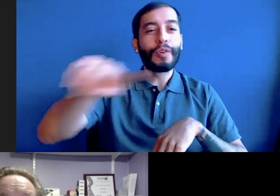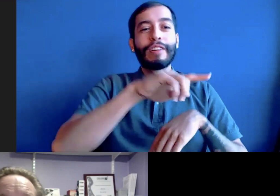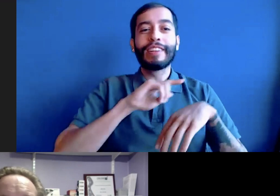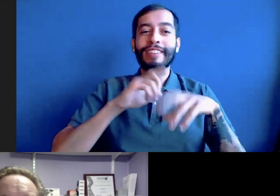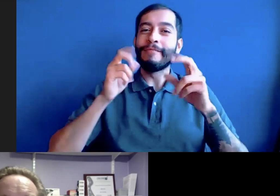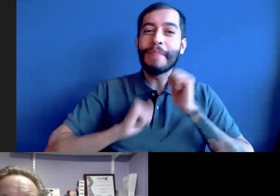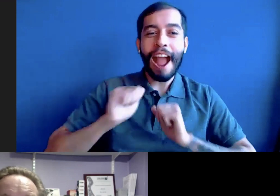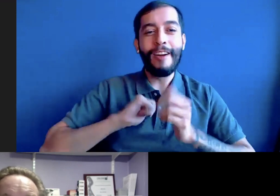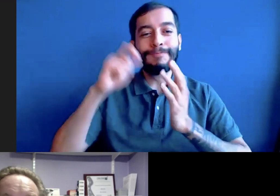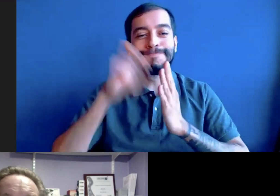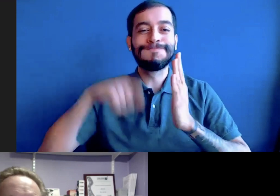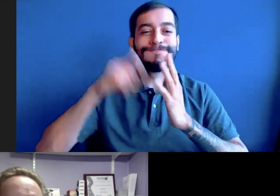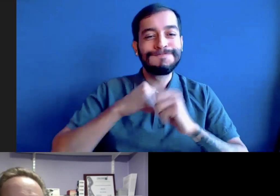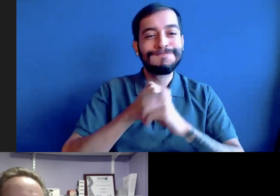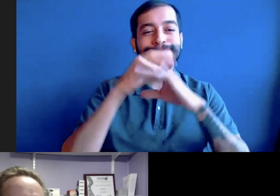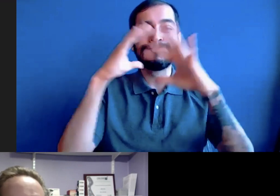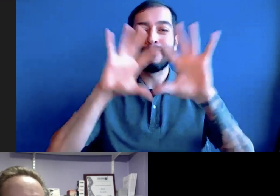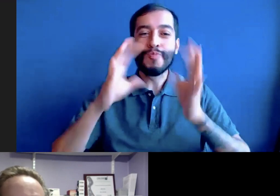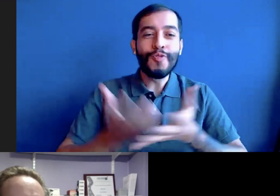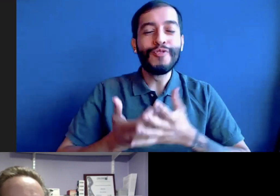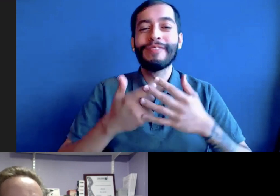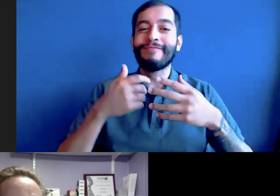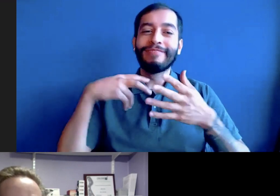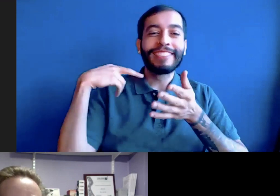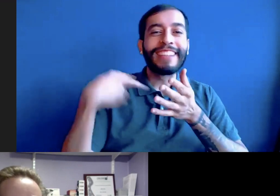our experiences about life. And